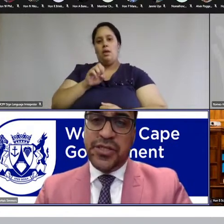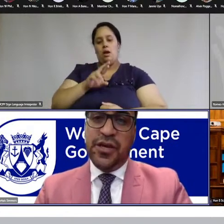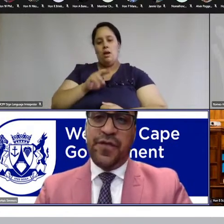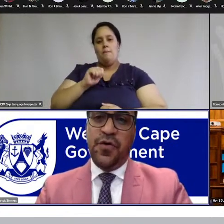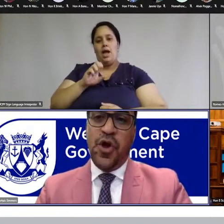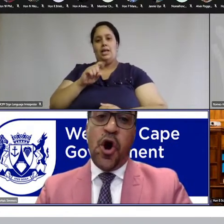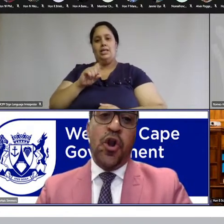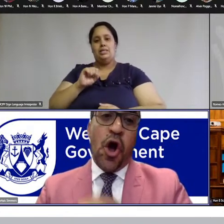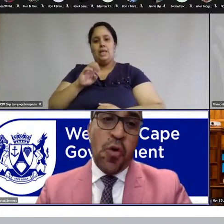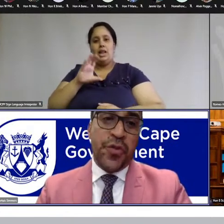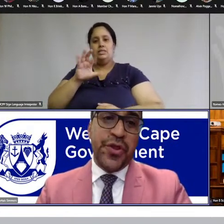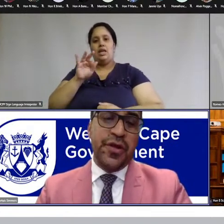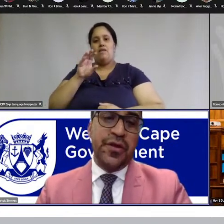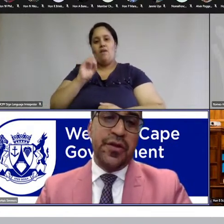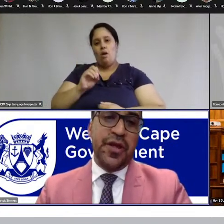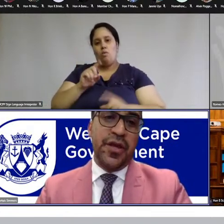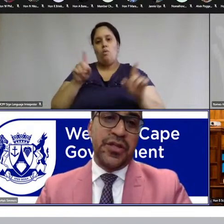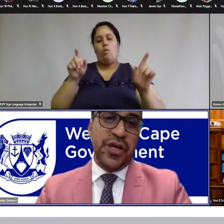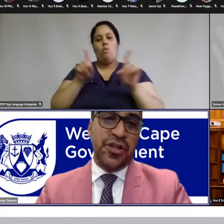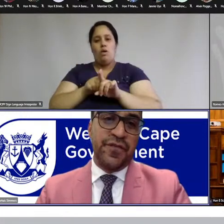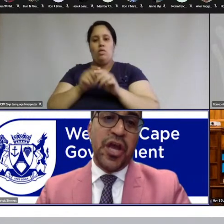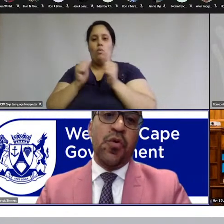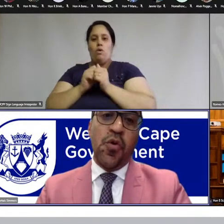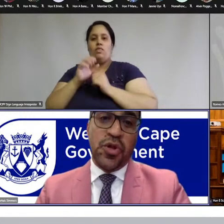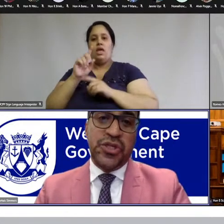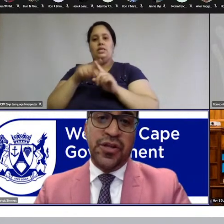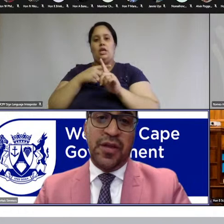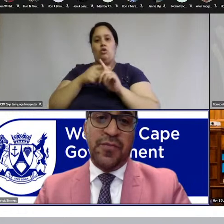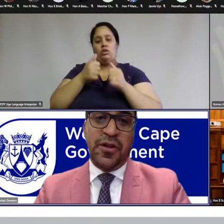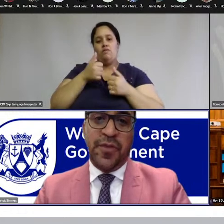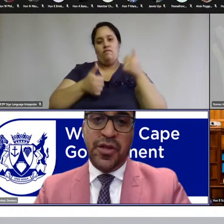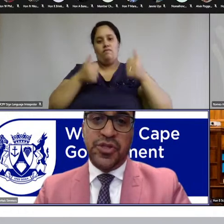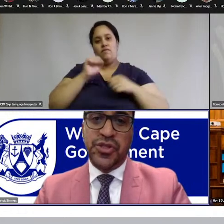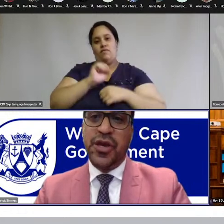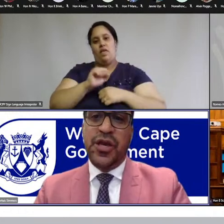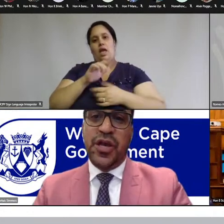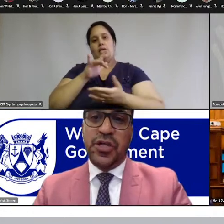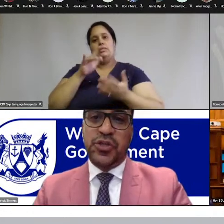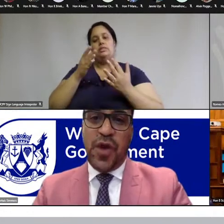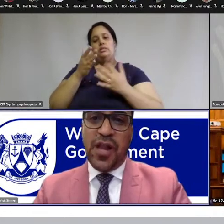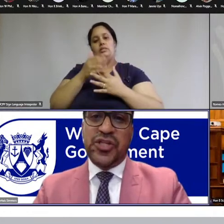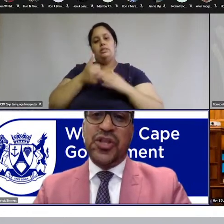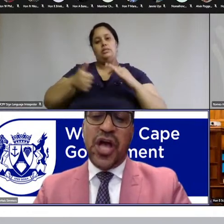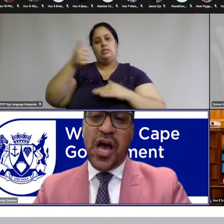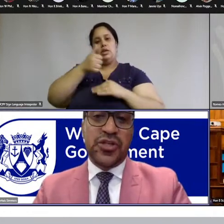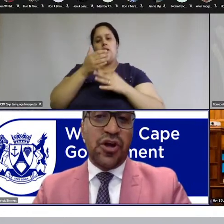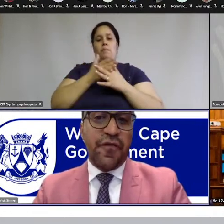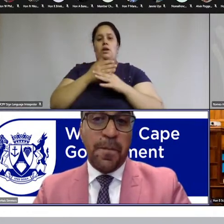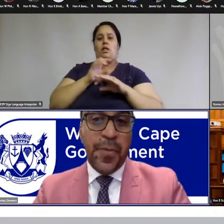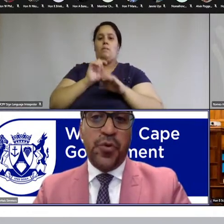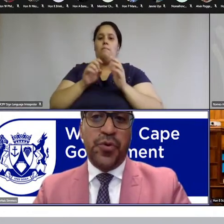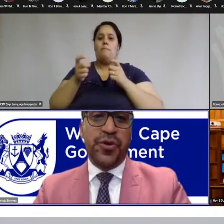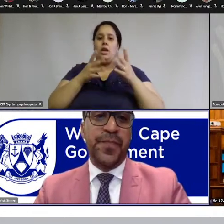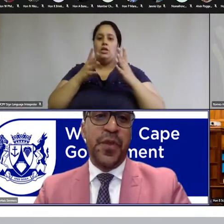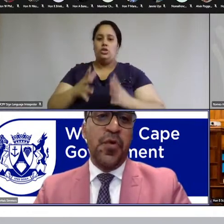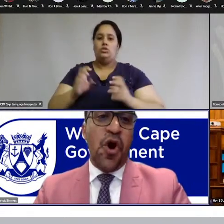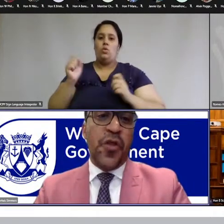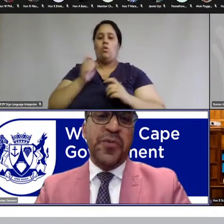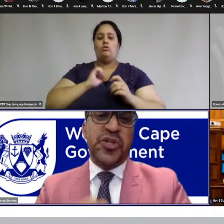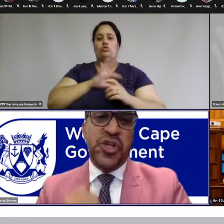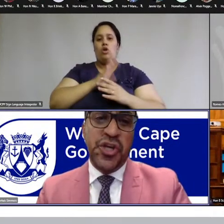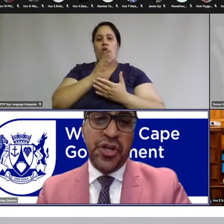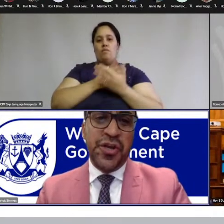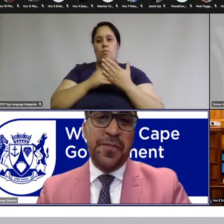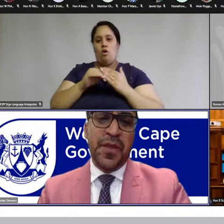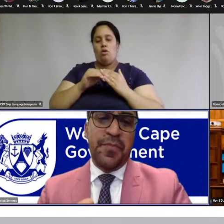my CFO, along with the executives and all senior and middle managers, as well as the entire staff component, who